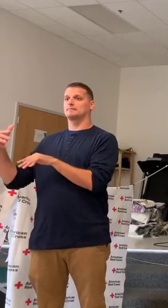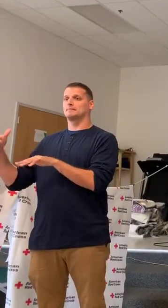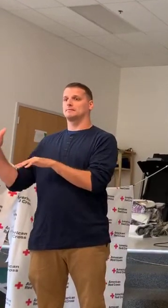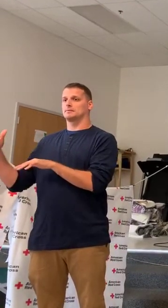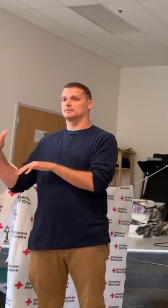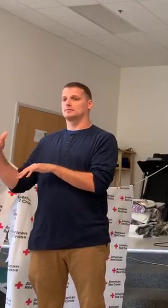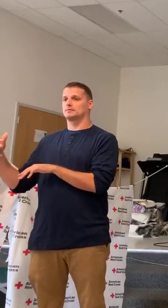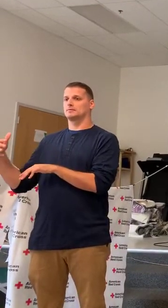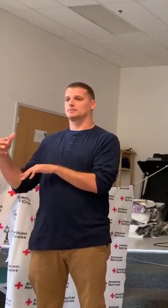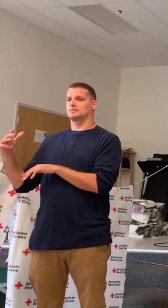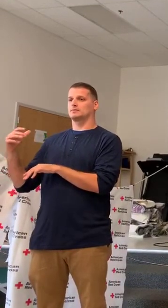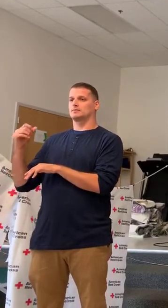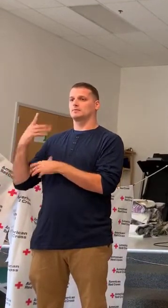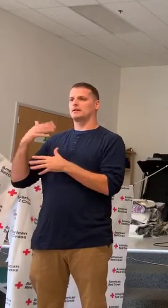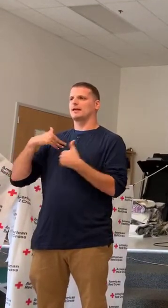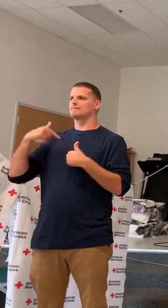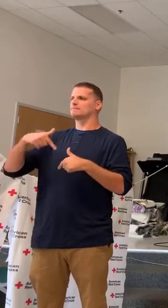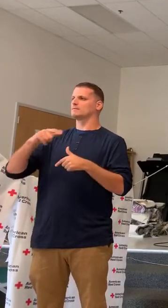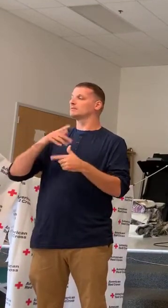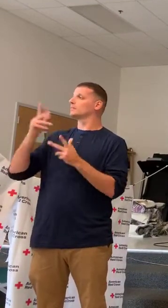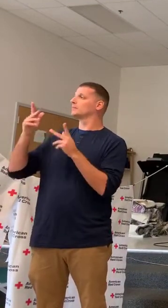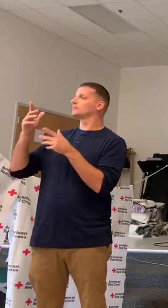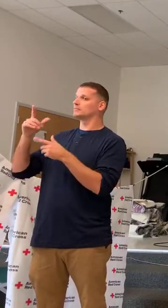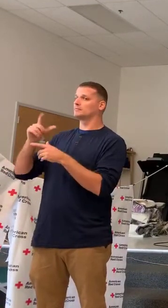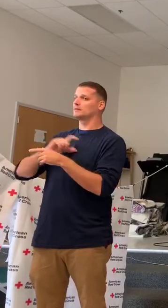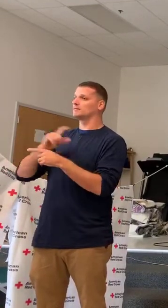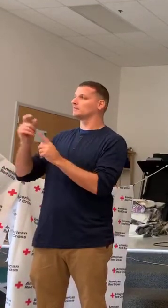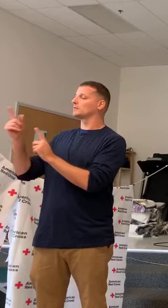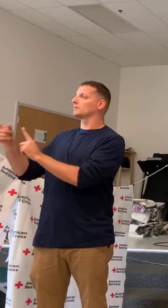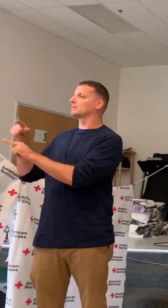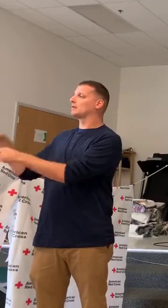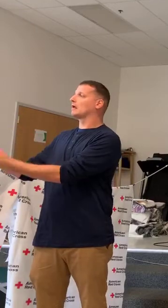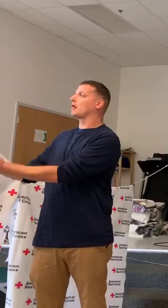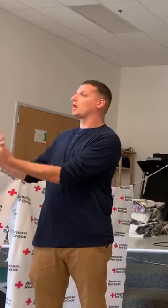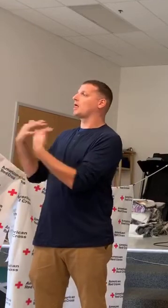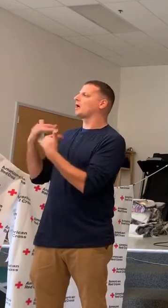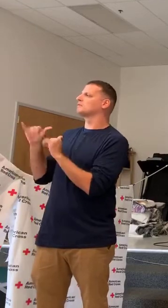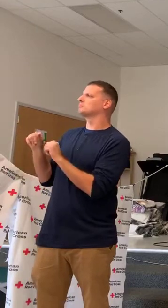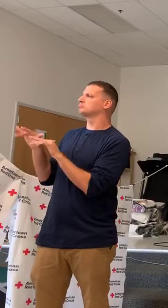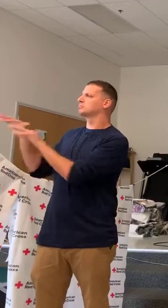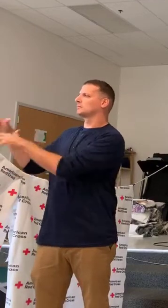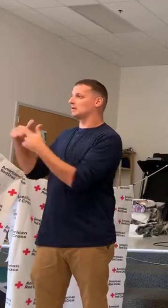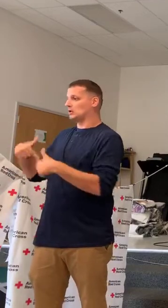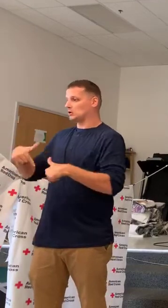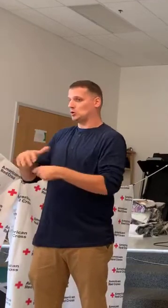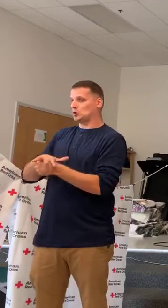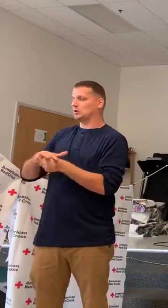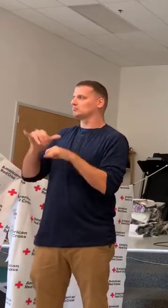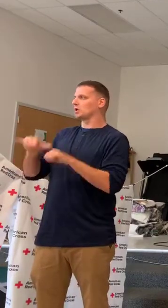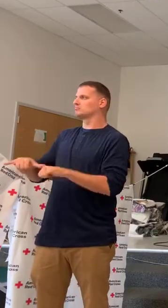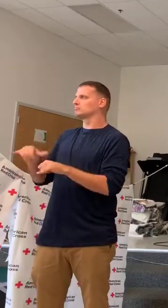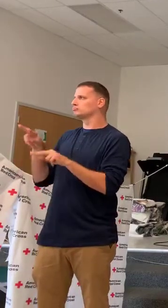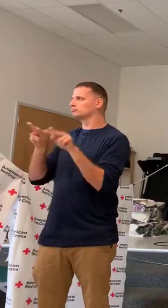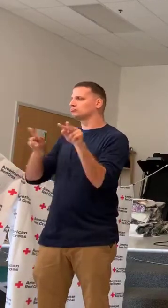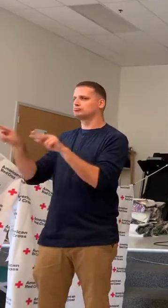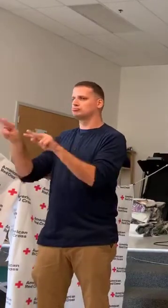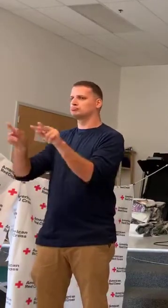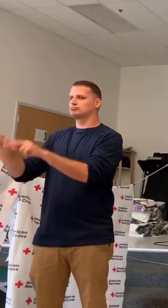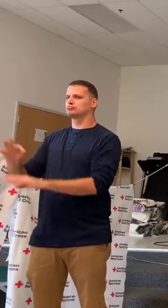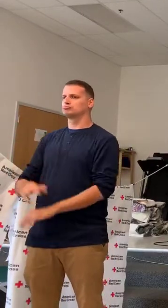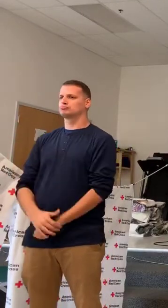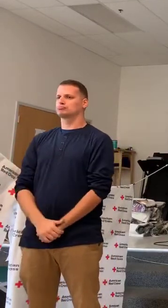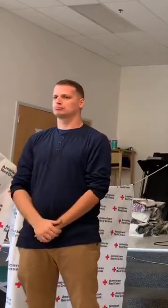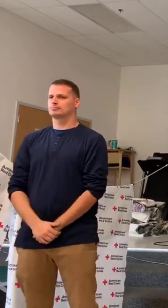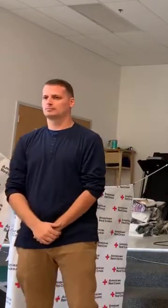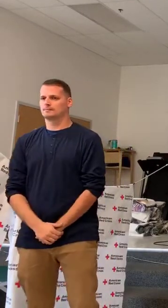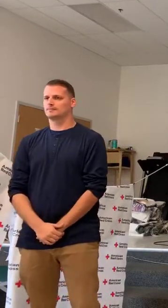not shutting down the local trooper post. The local troopers will still be here. So. Thanks to that, Bussy. And then we're adding, for the